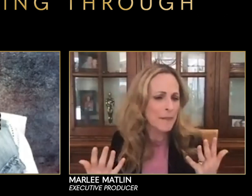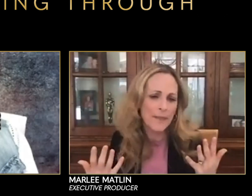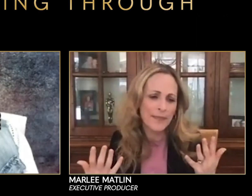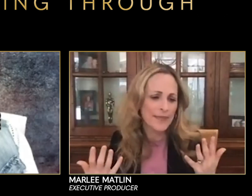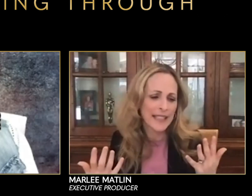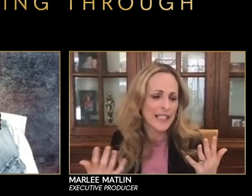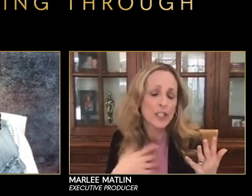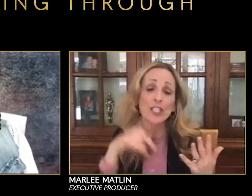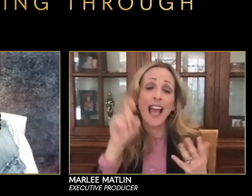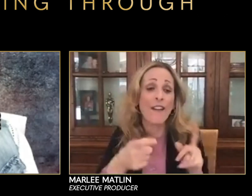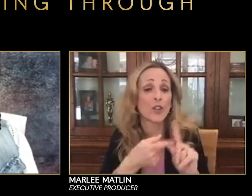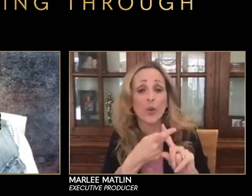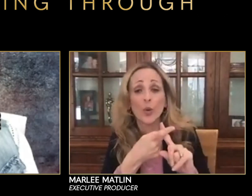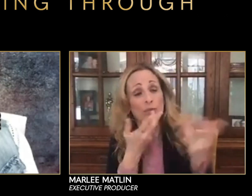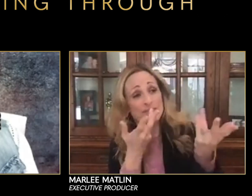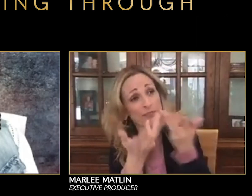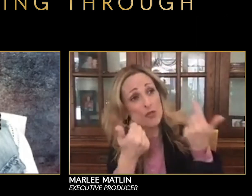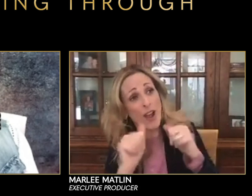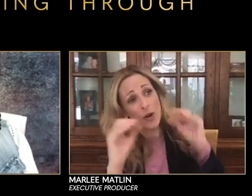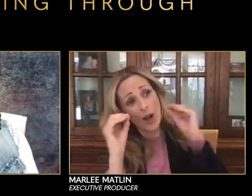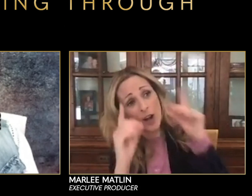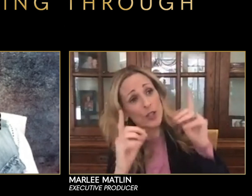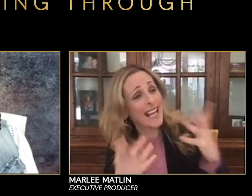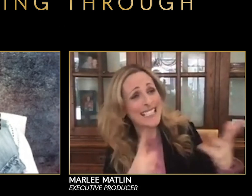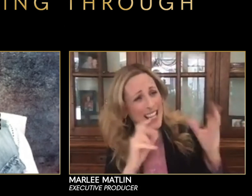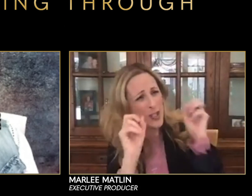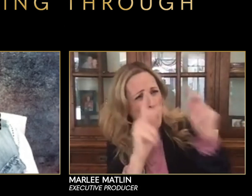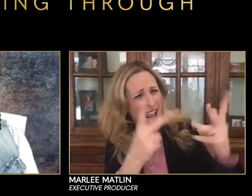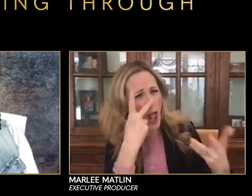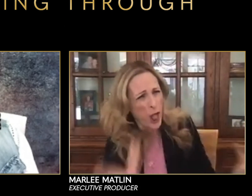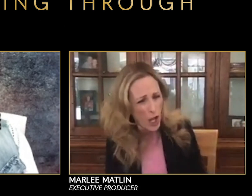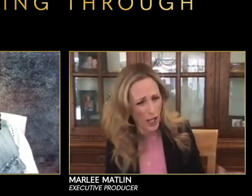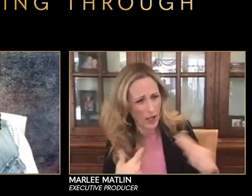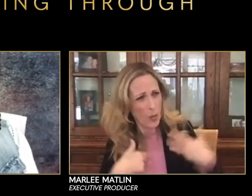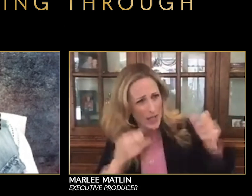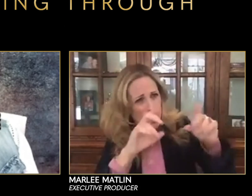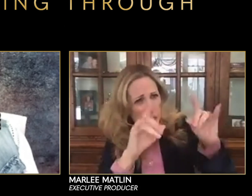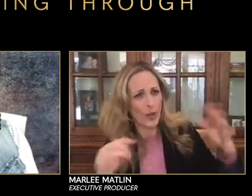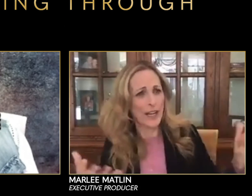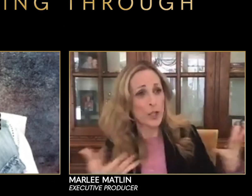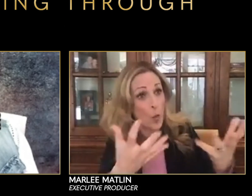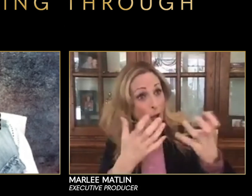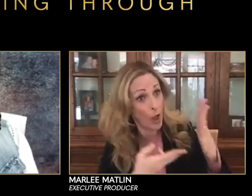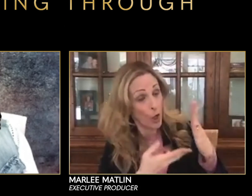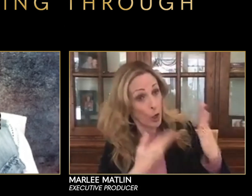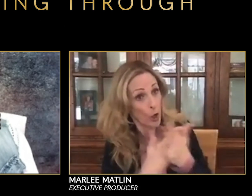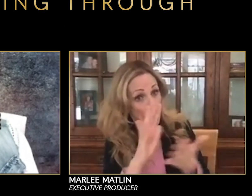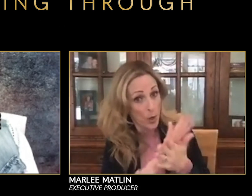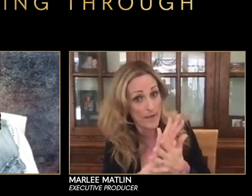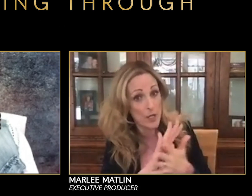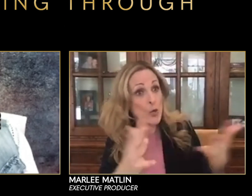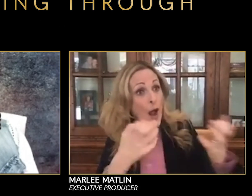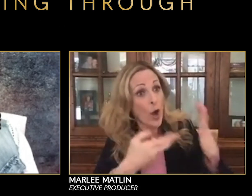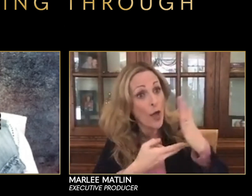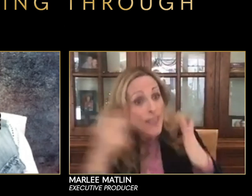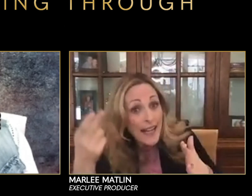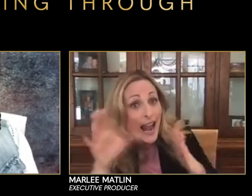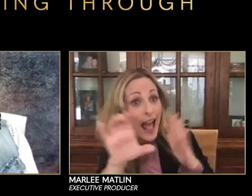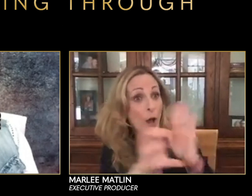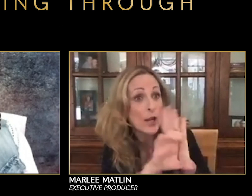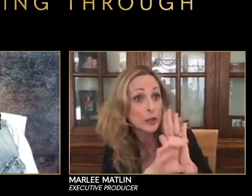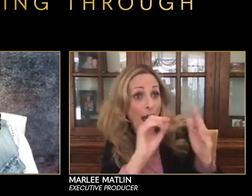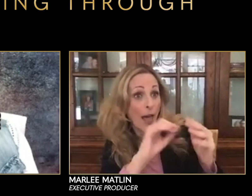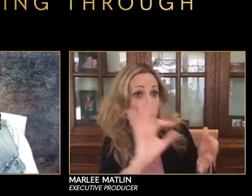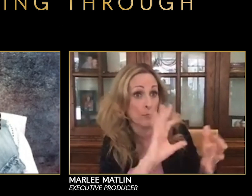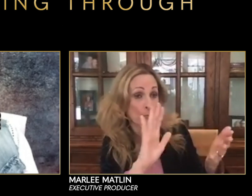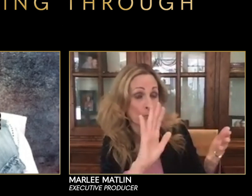deaf actors on the set, we had interpreters, we had everything that was accessible. And look how successful it was. So it's okay to say, let's incorporate these